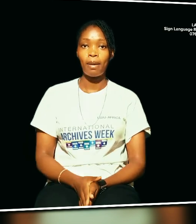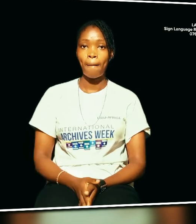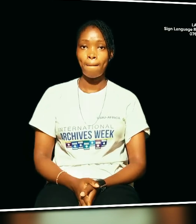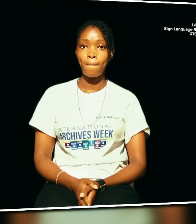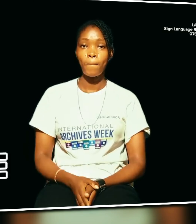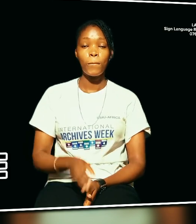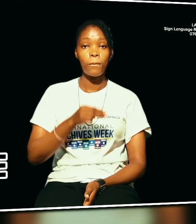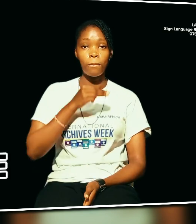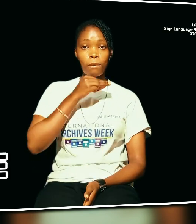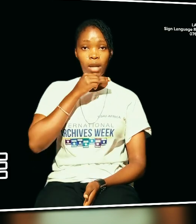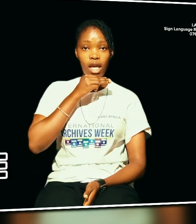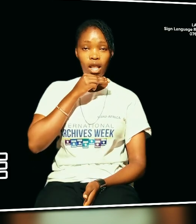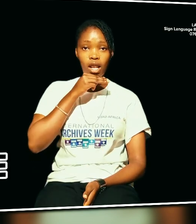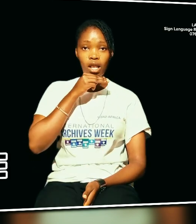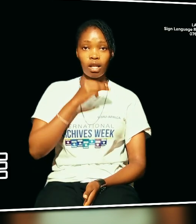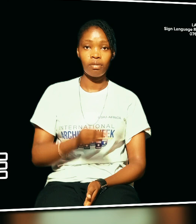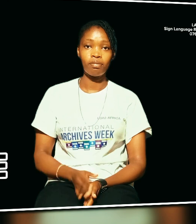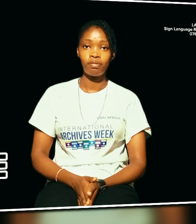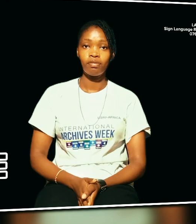Male.